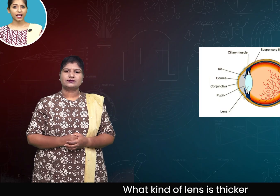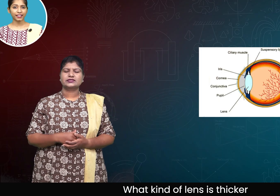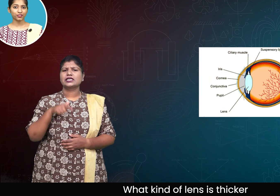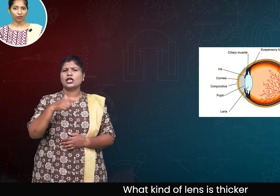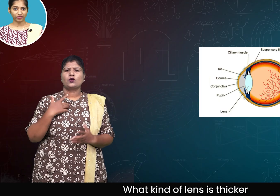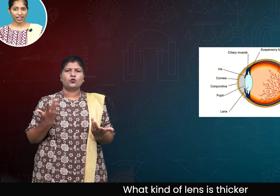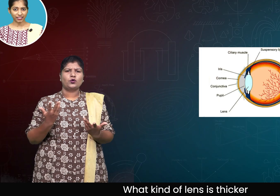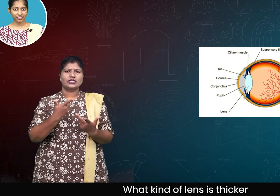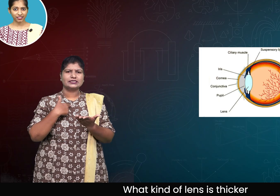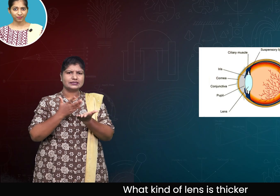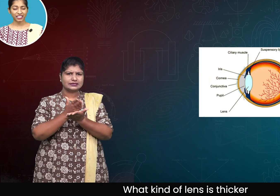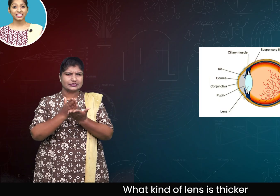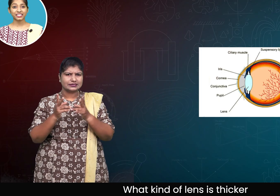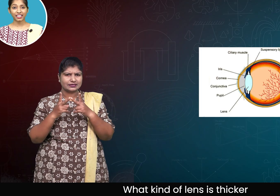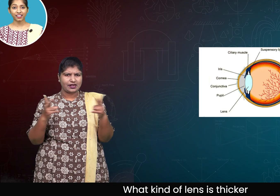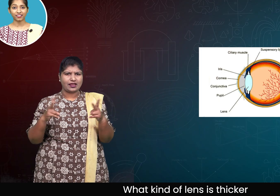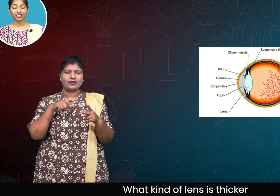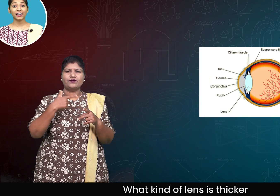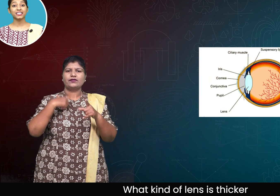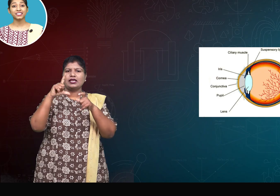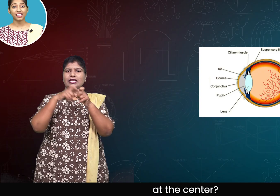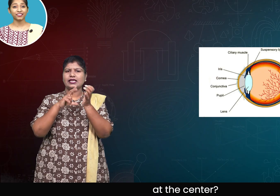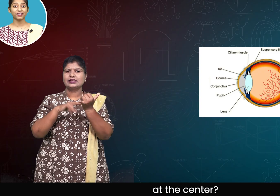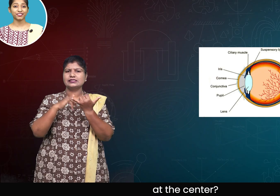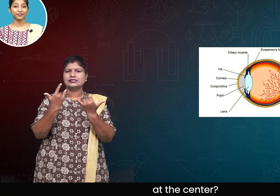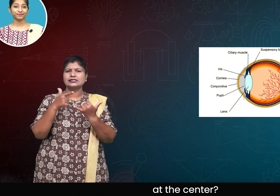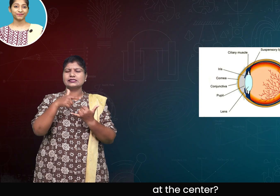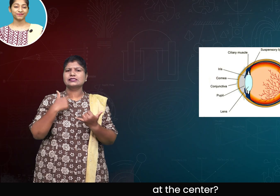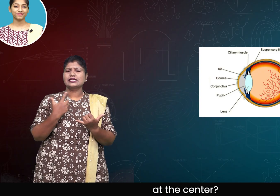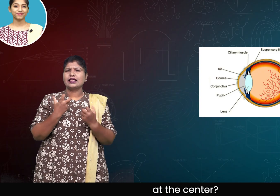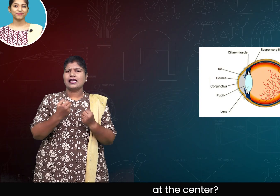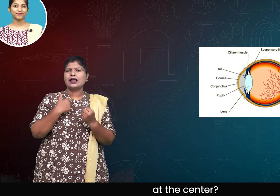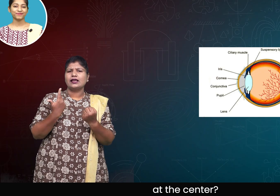What kind of lens is thicker at the center?